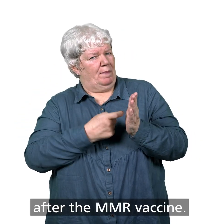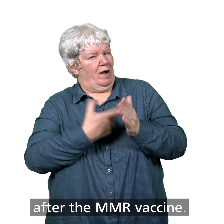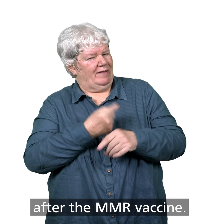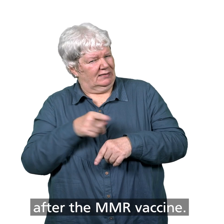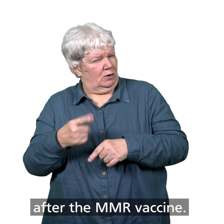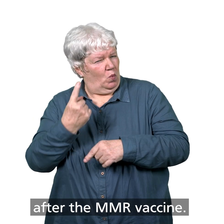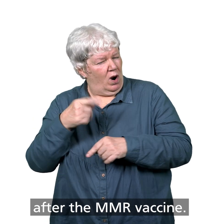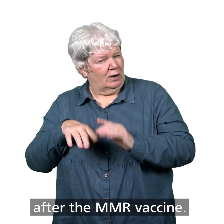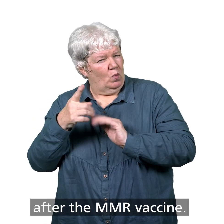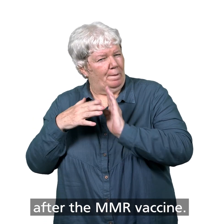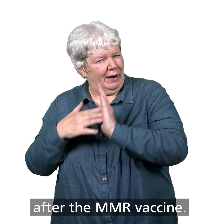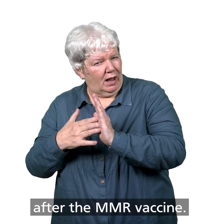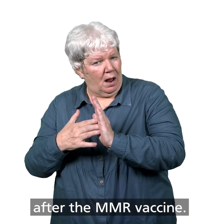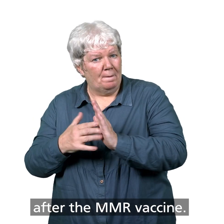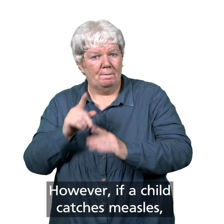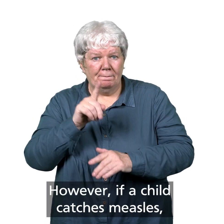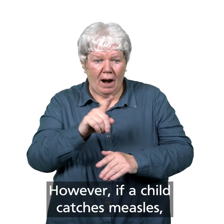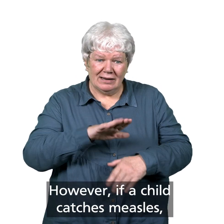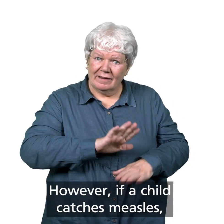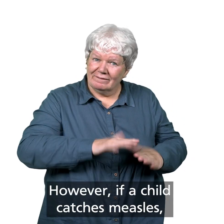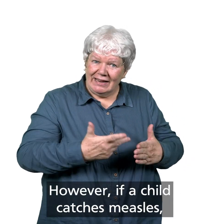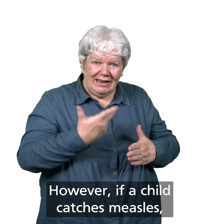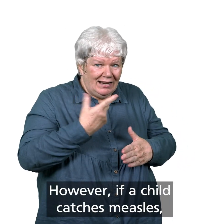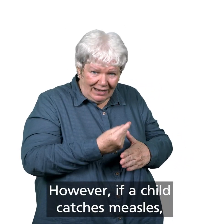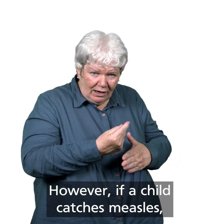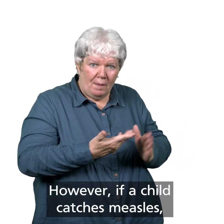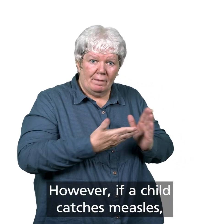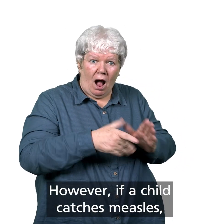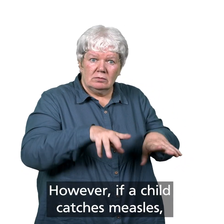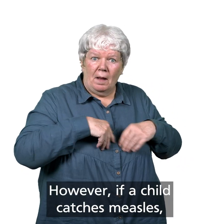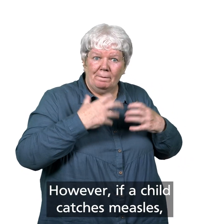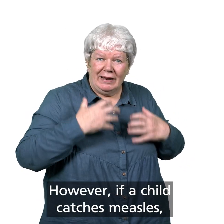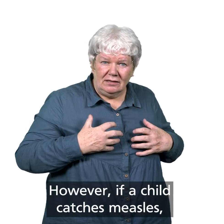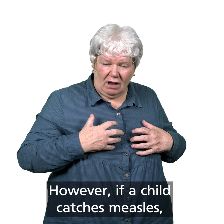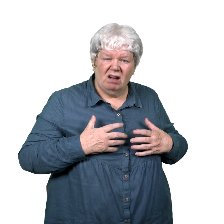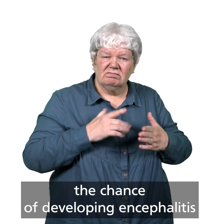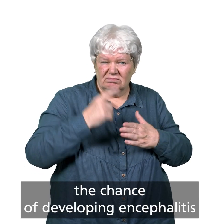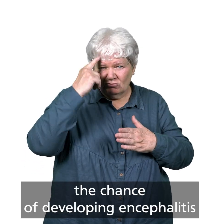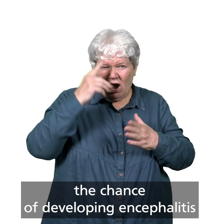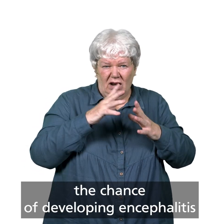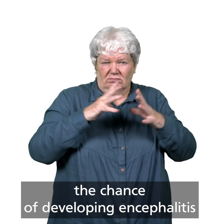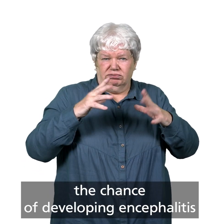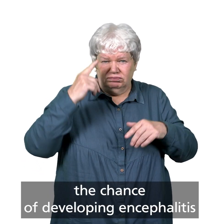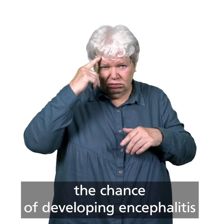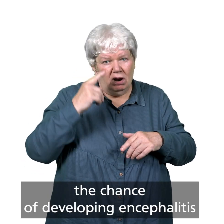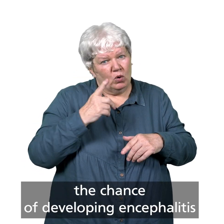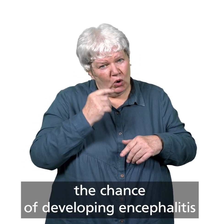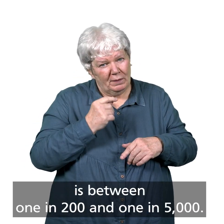MMR vaccine. However, if a child catches measles, the chance of developing encephalitis